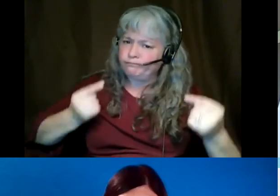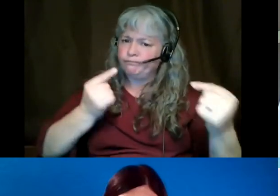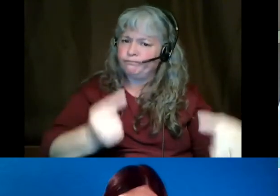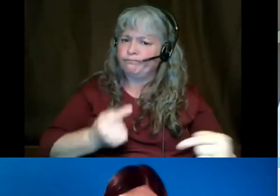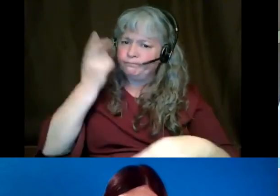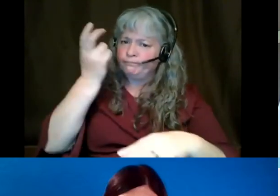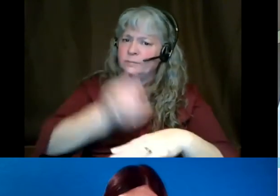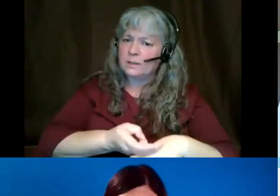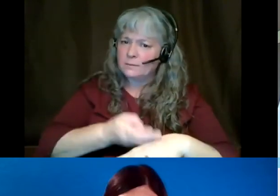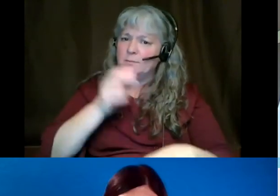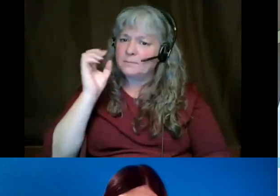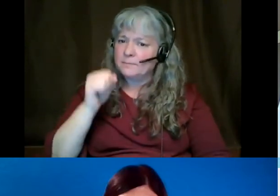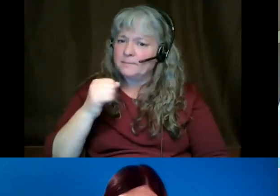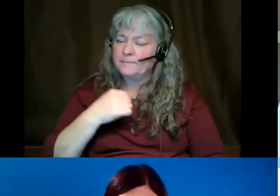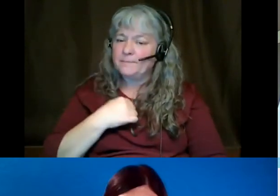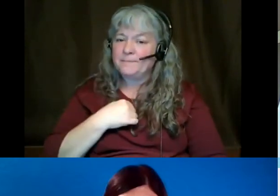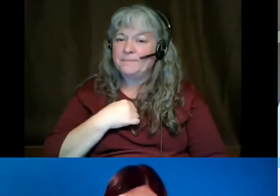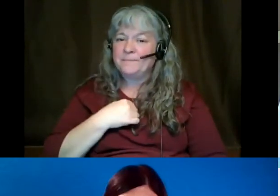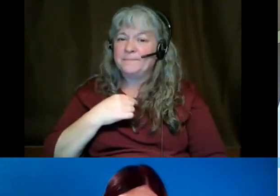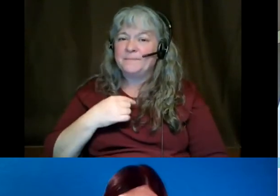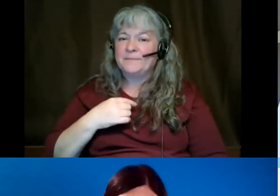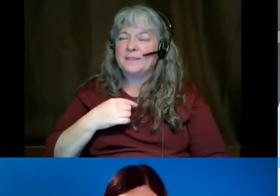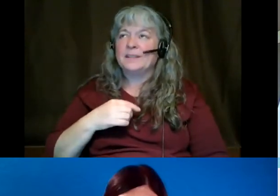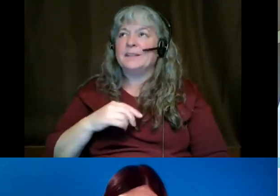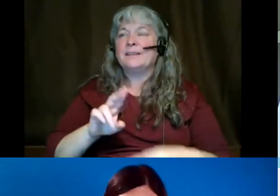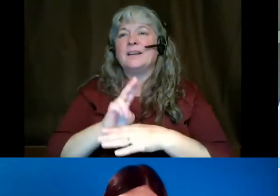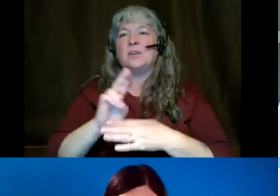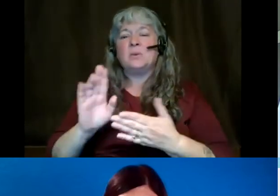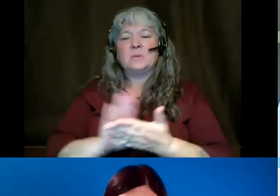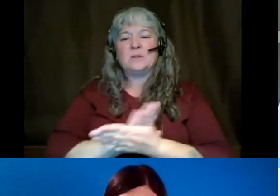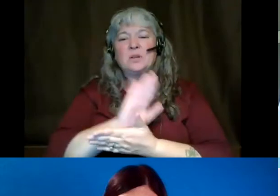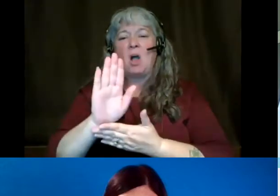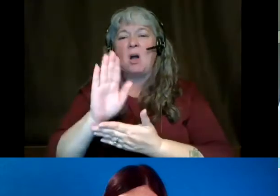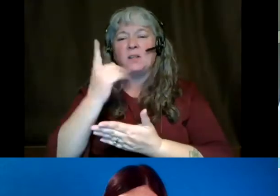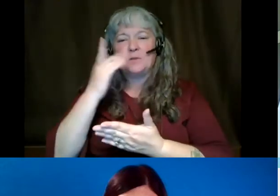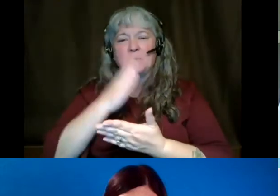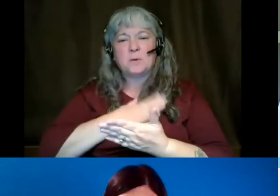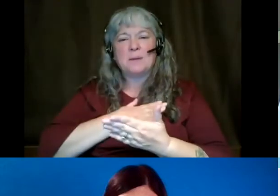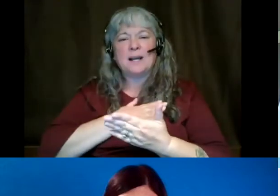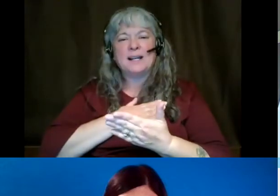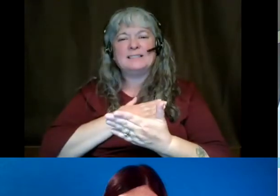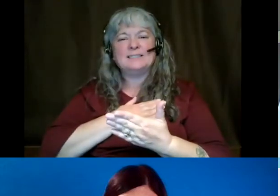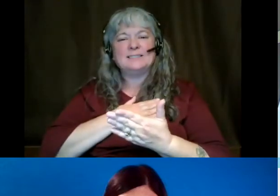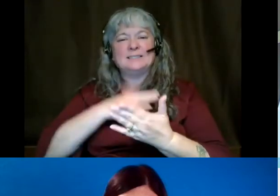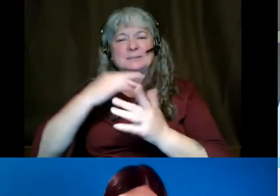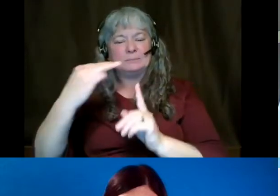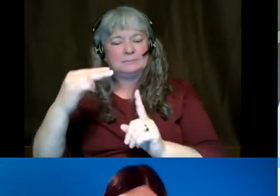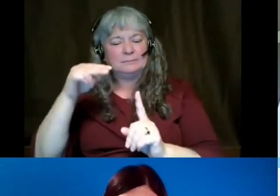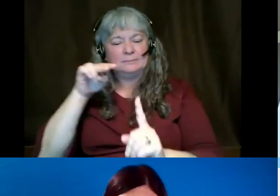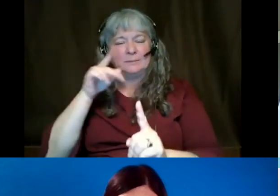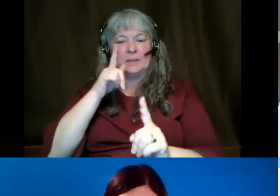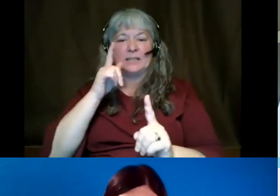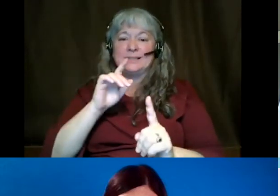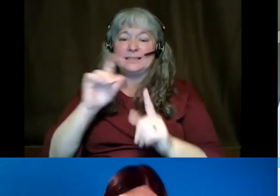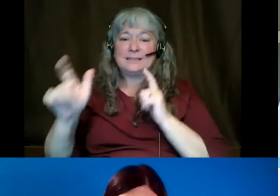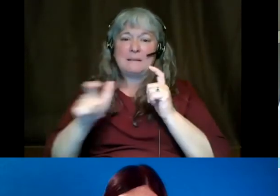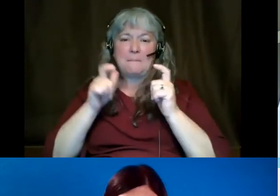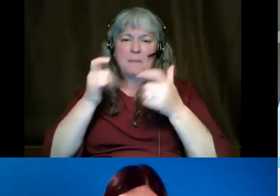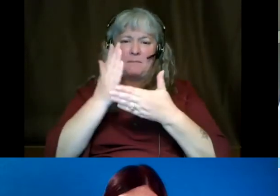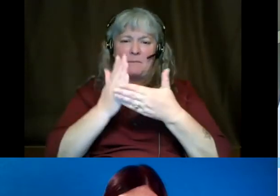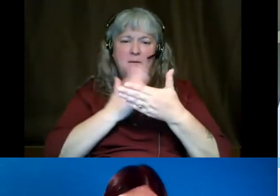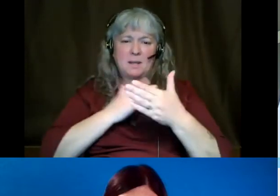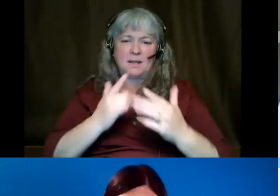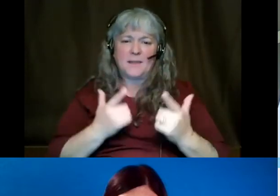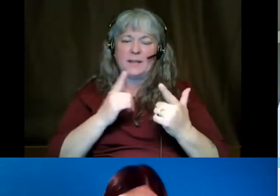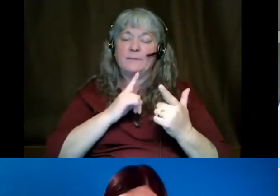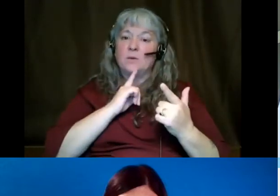I use college as my reference point quite a bit because it's such a significant chapter in my life and such a